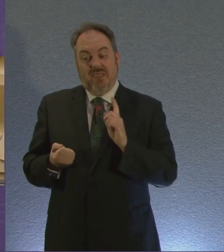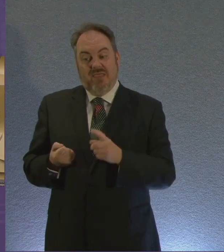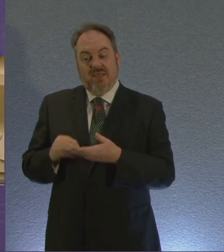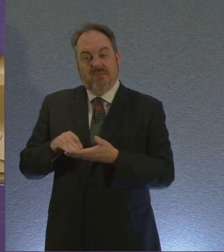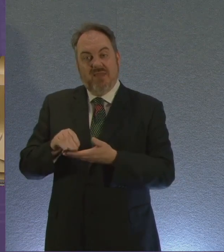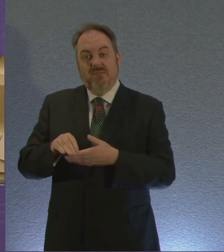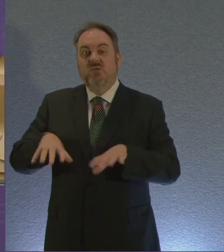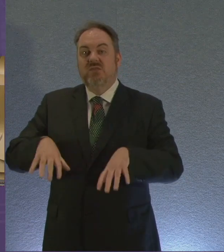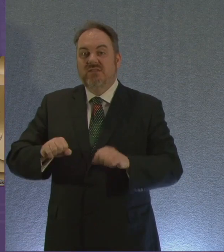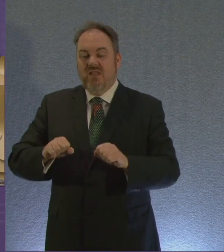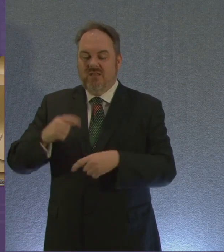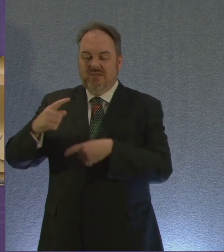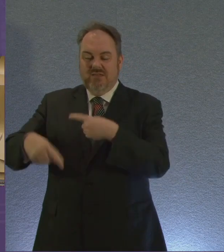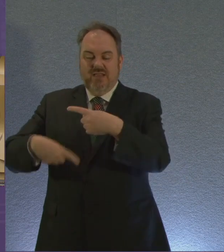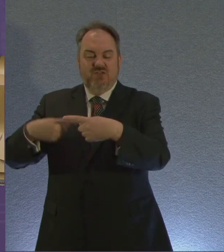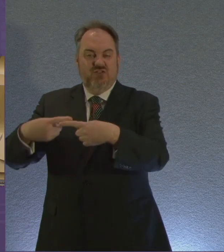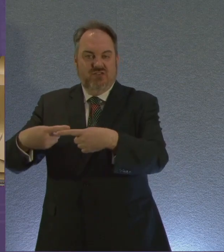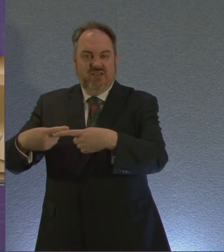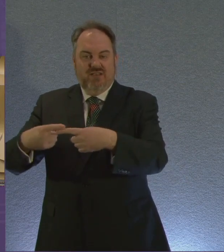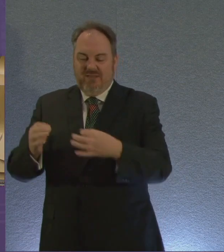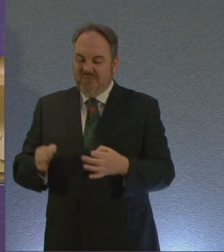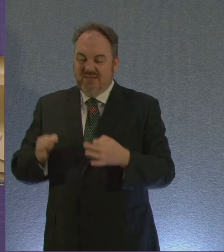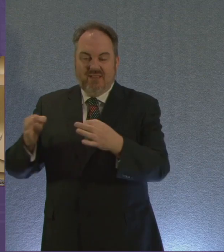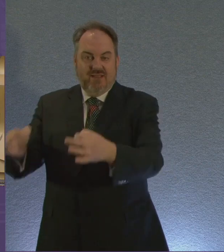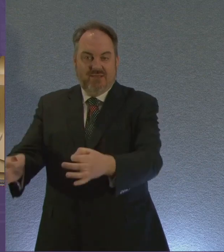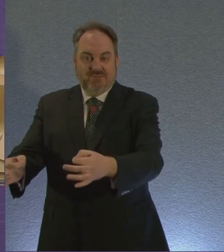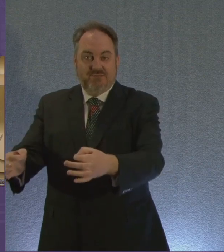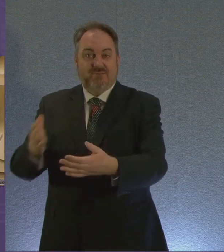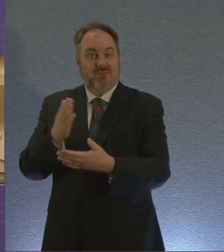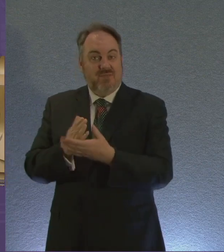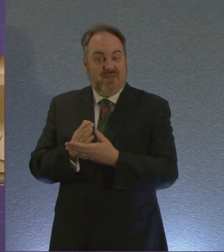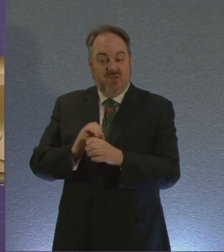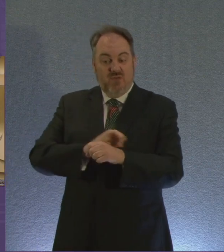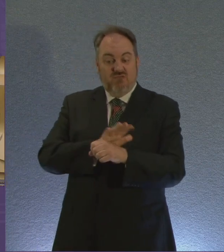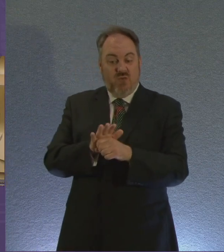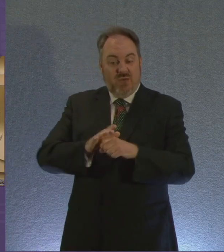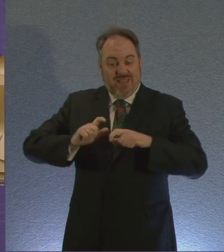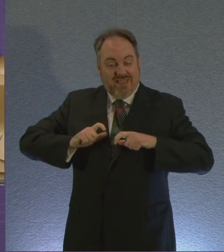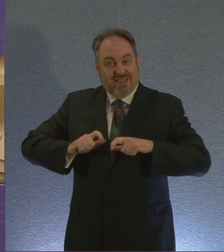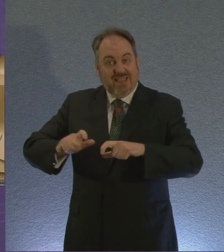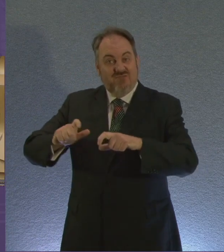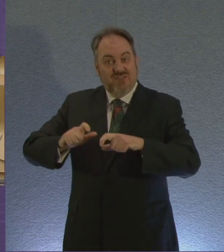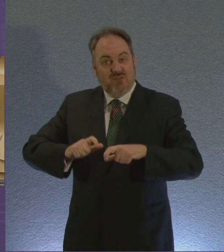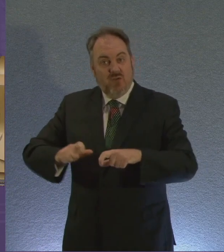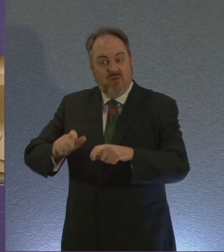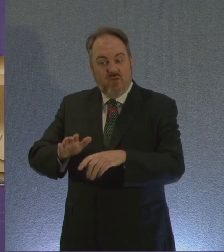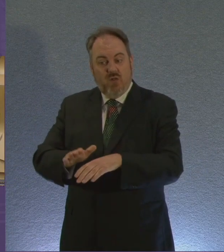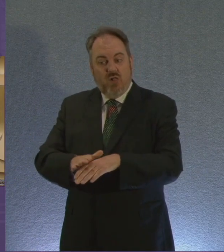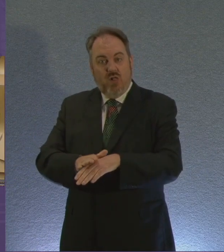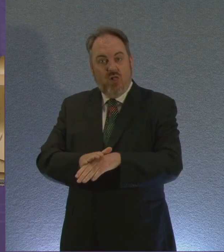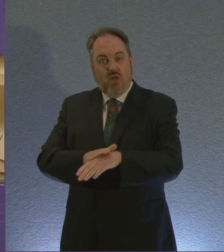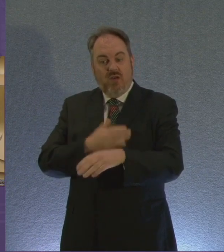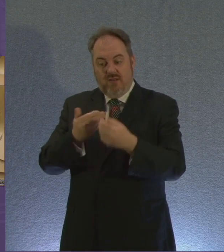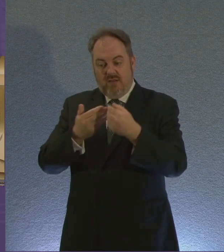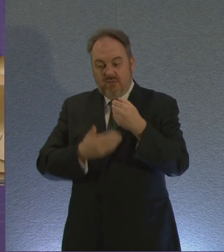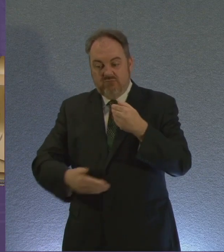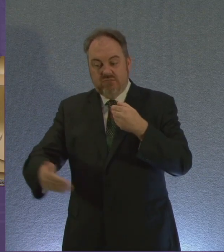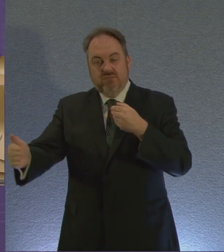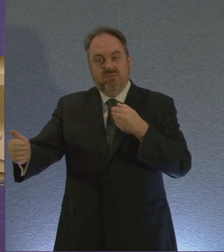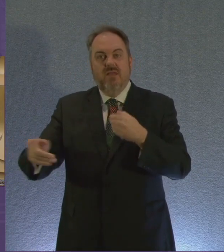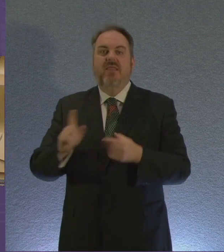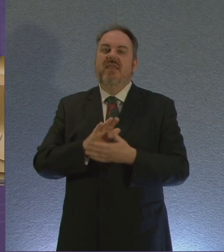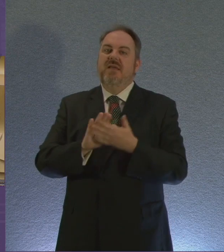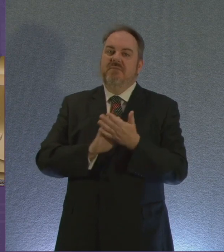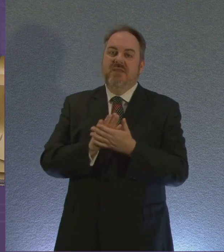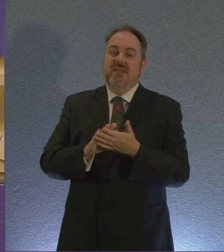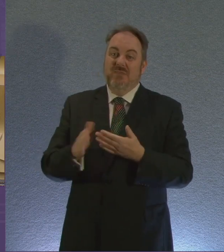must be blunt and state that if COVID-19 is with us longer, then this may change again. Members can be assured we will do everything